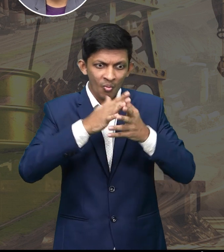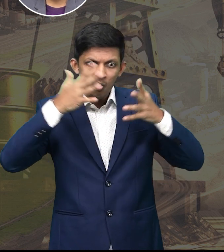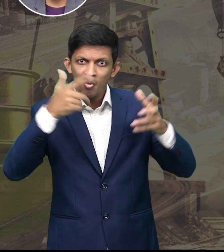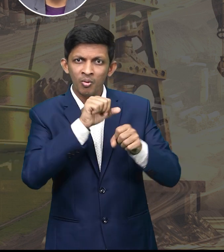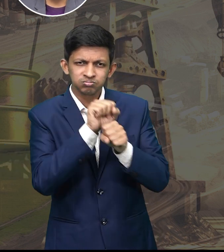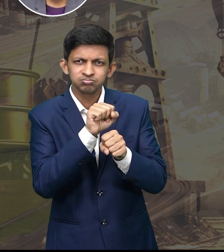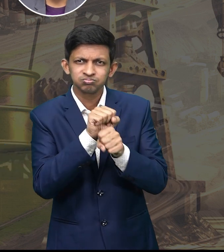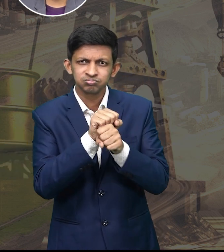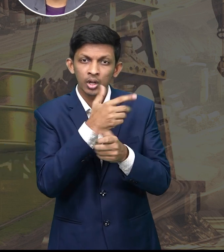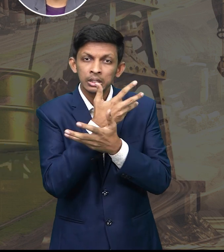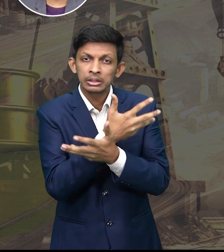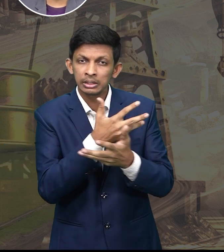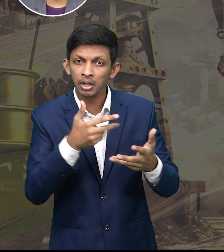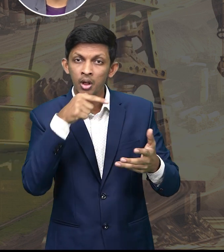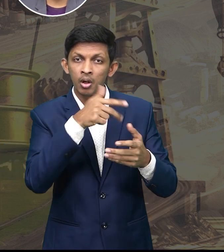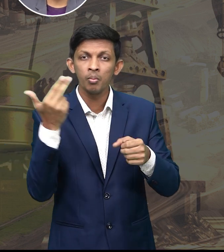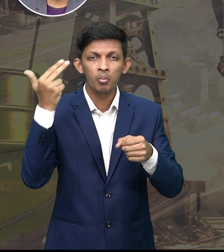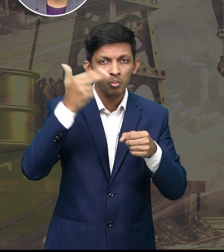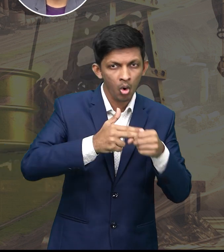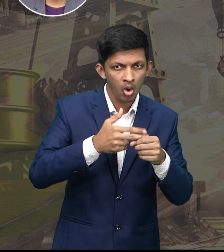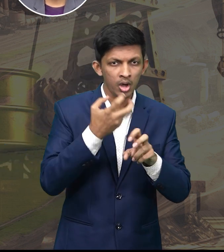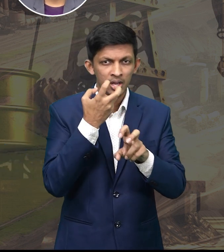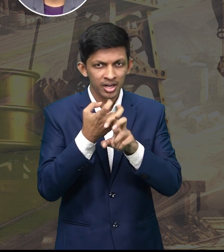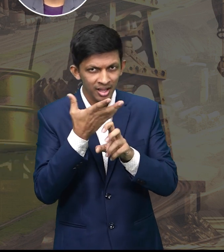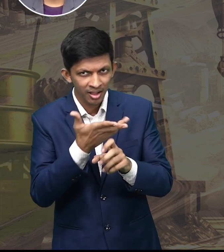of coal and petroleum.